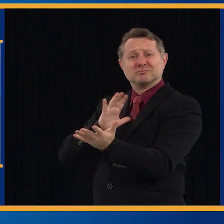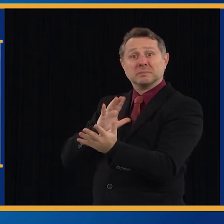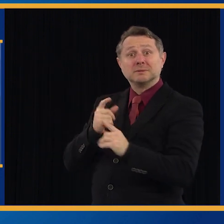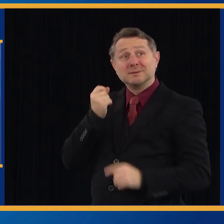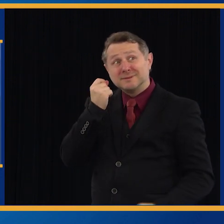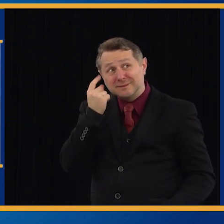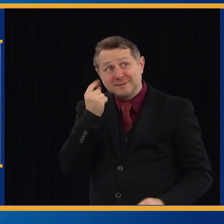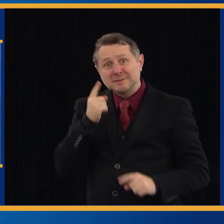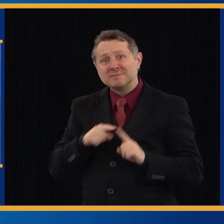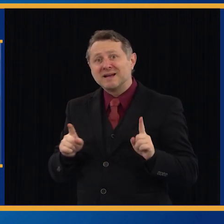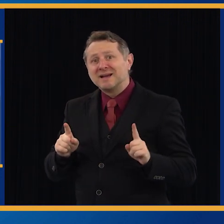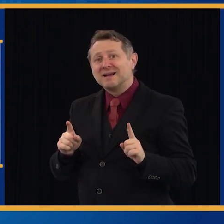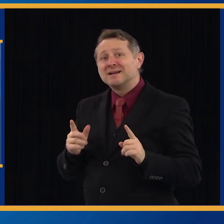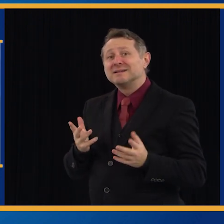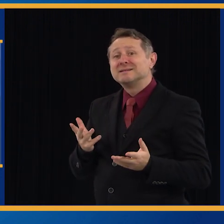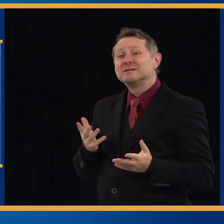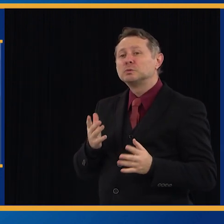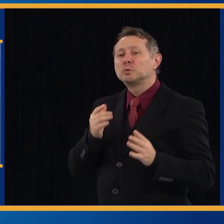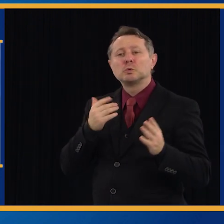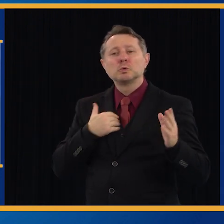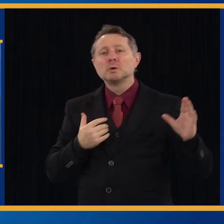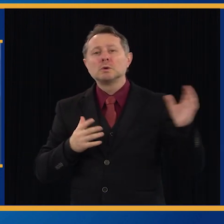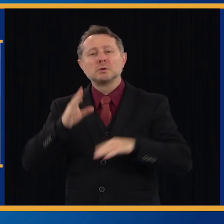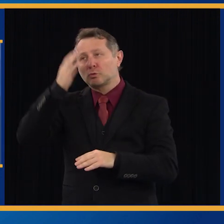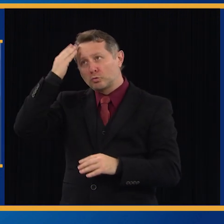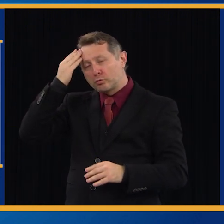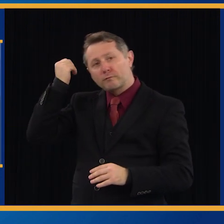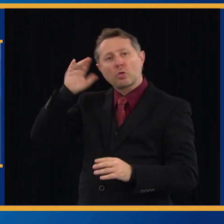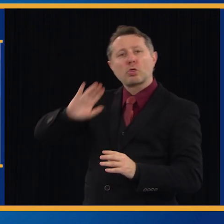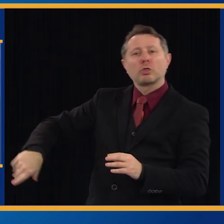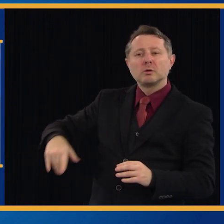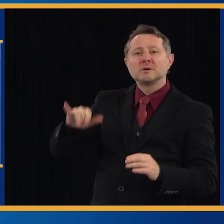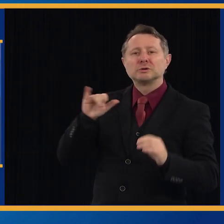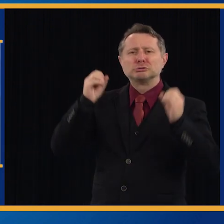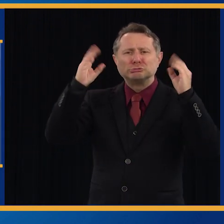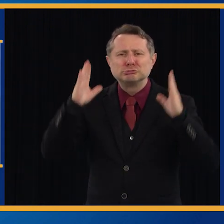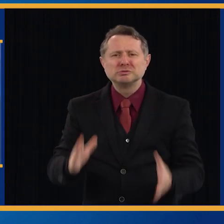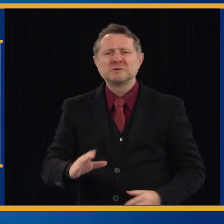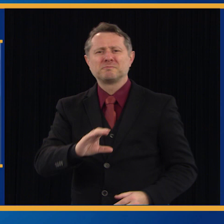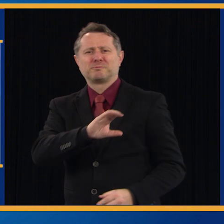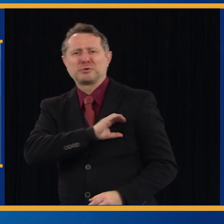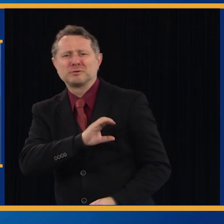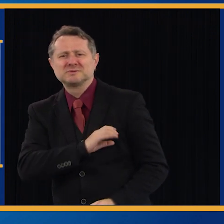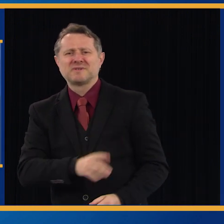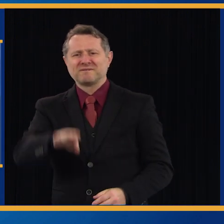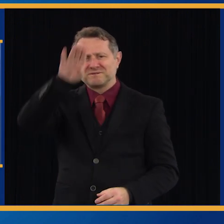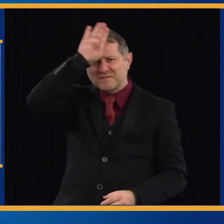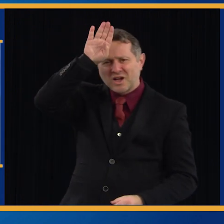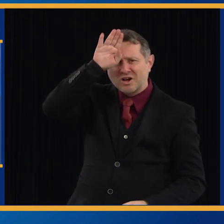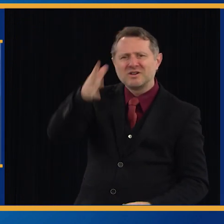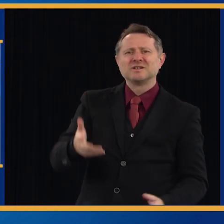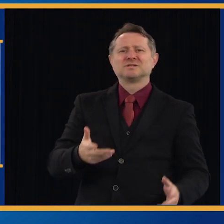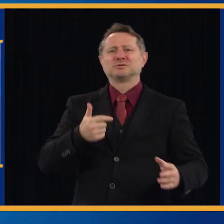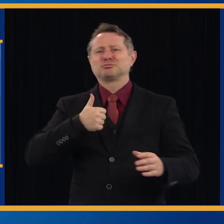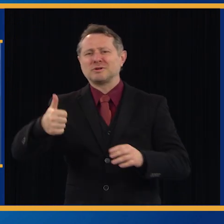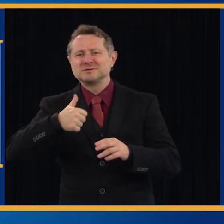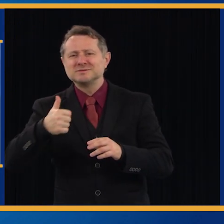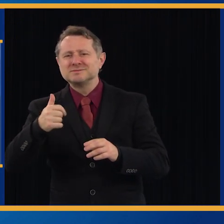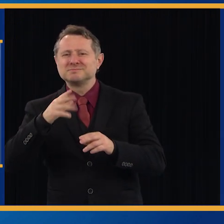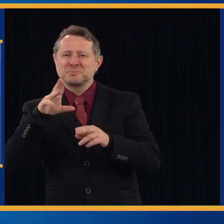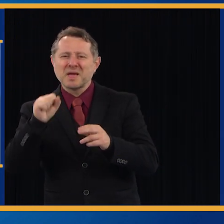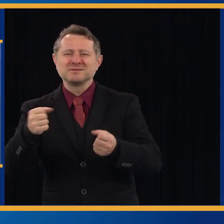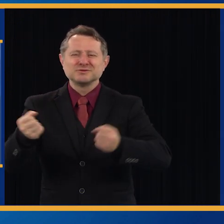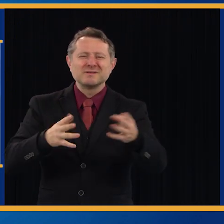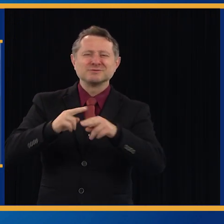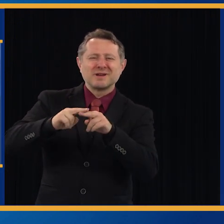time, don't forget teachers and police officers and firefighters and transit workers and healthcare workers and nursing